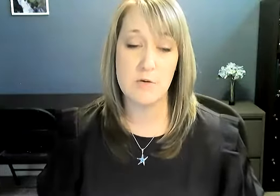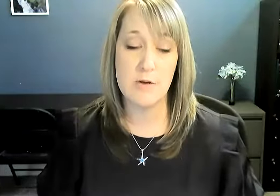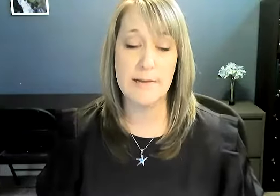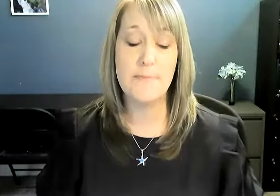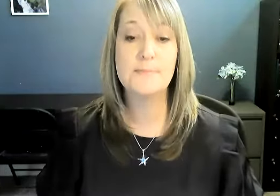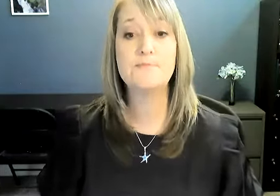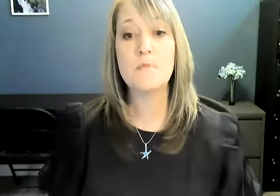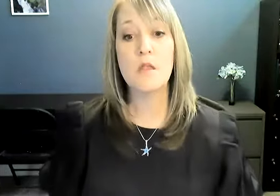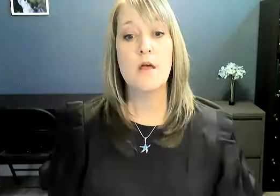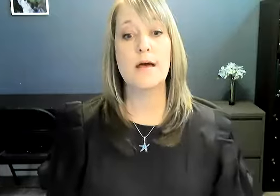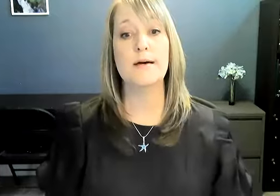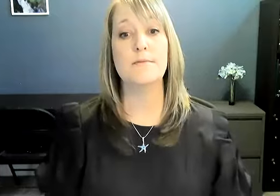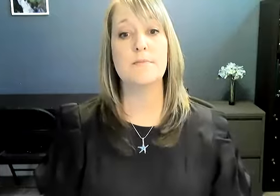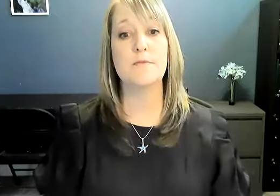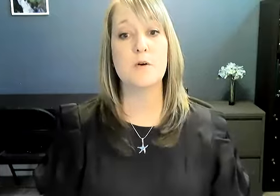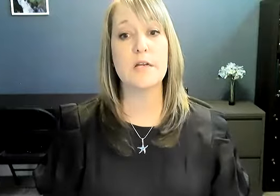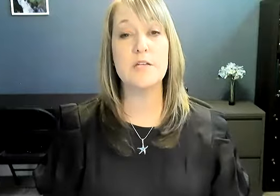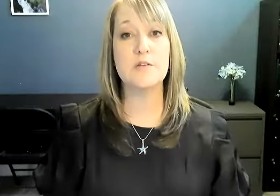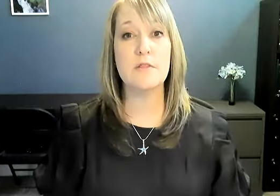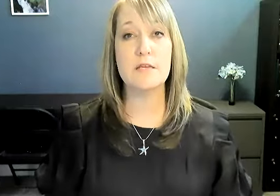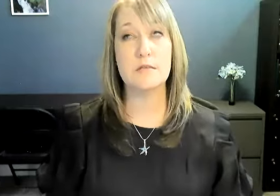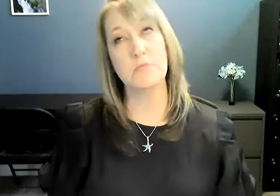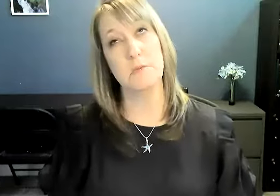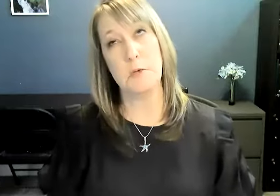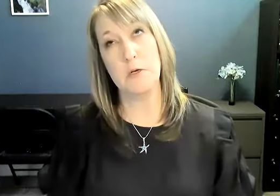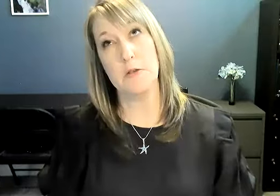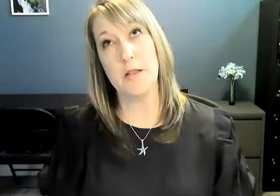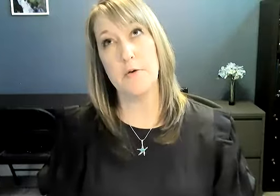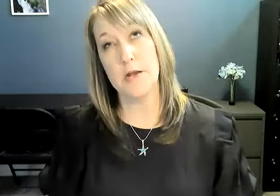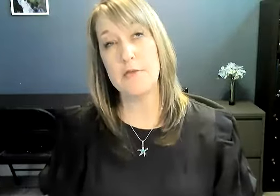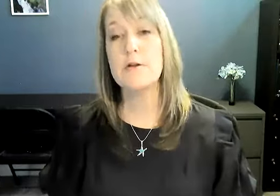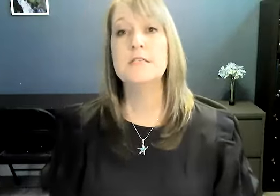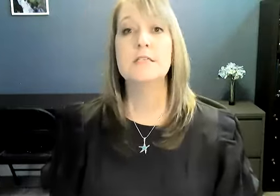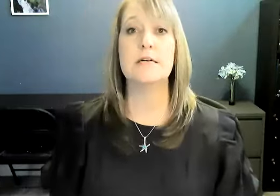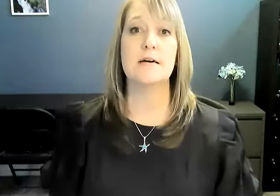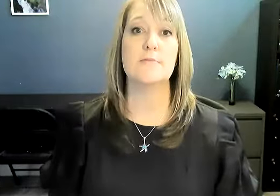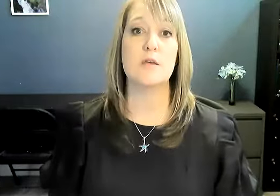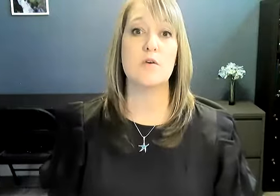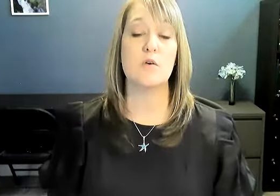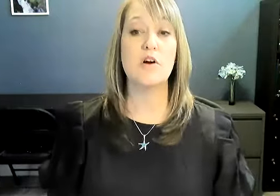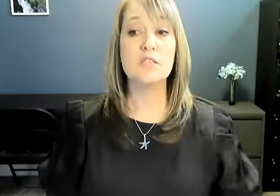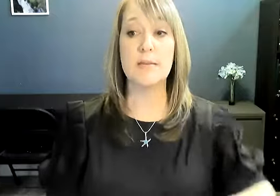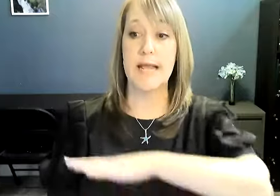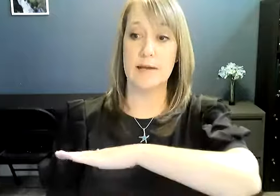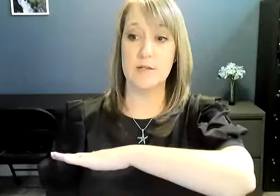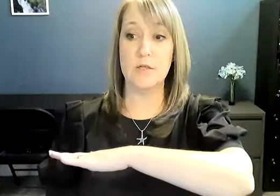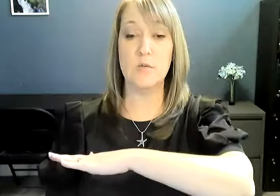night. For each of these, in one way or another, your non-dominant hand will